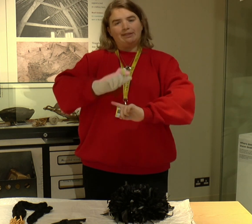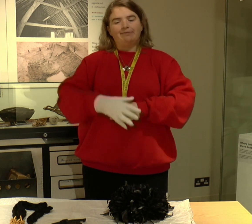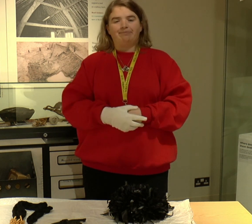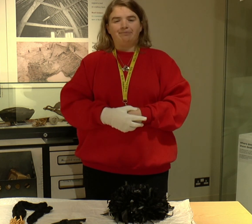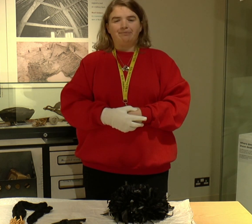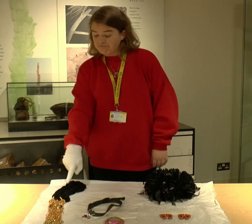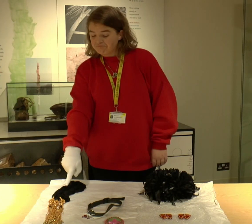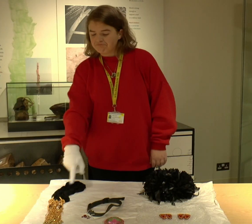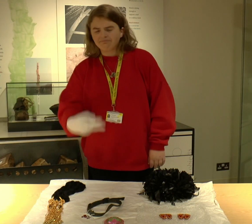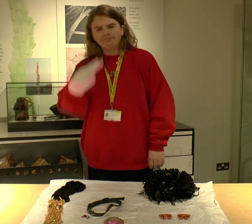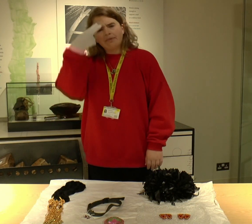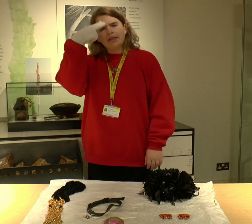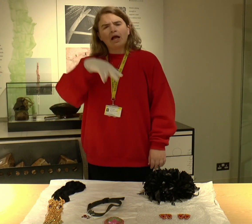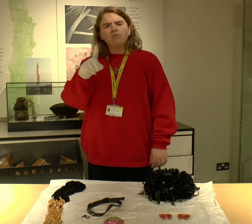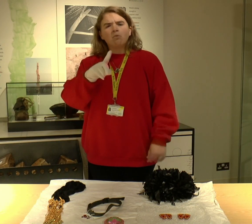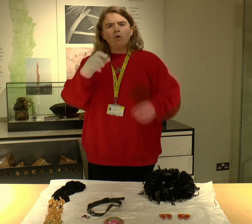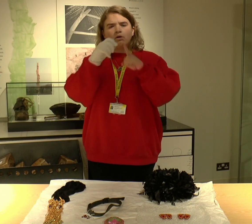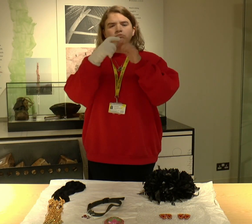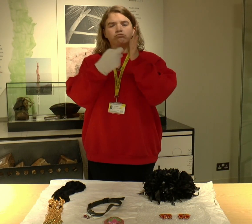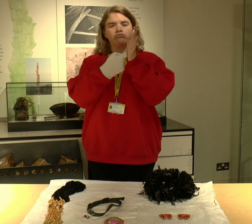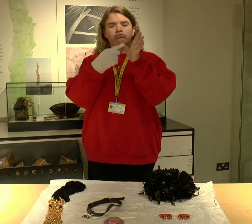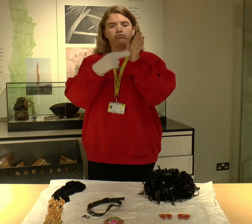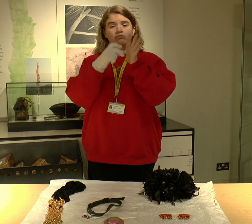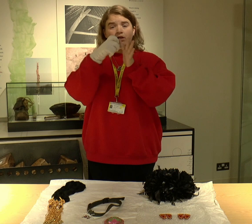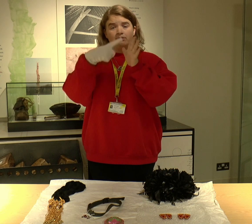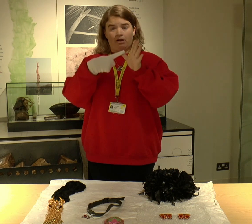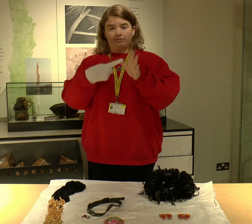well. This is called a pranda.